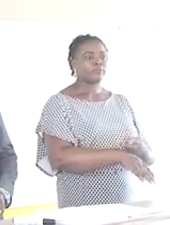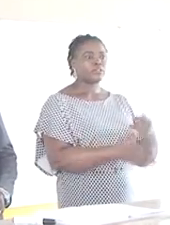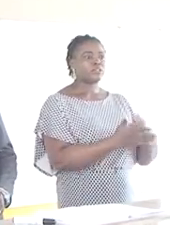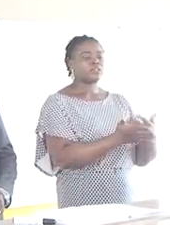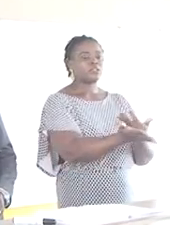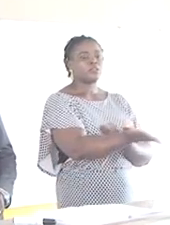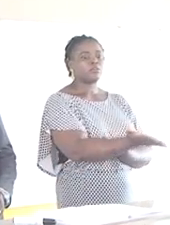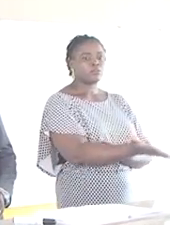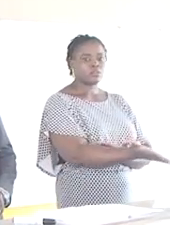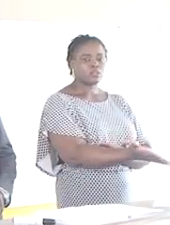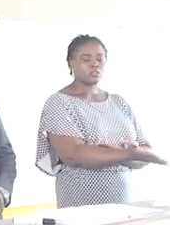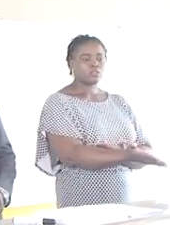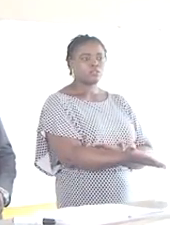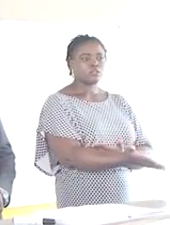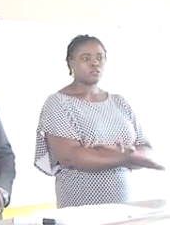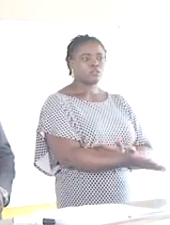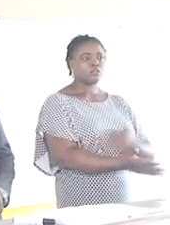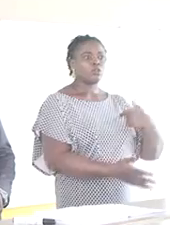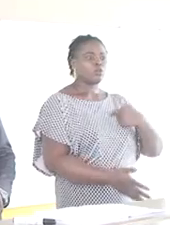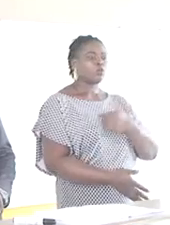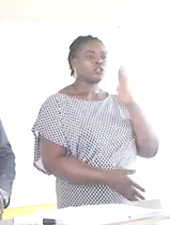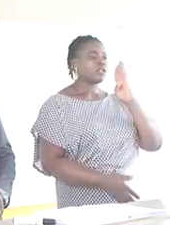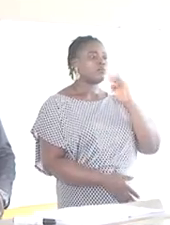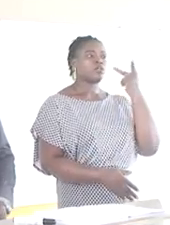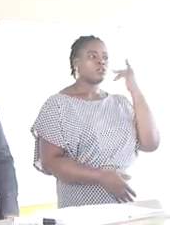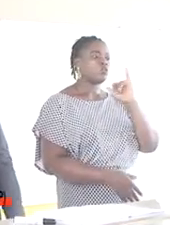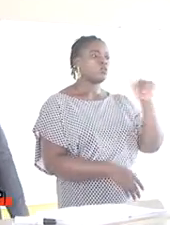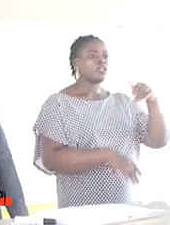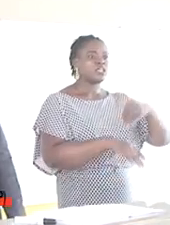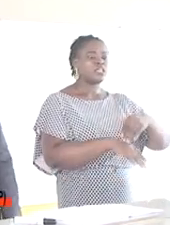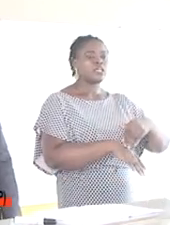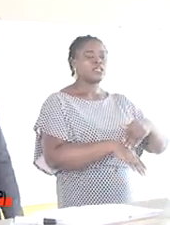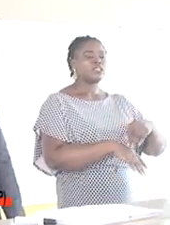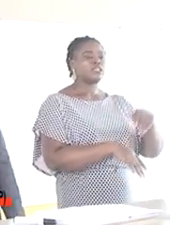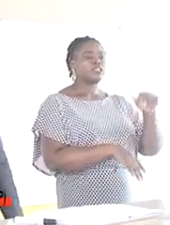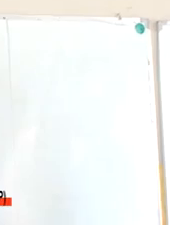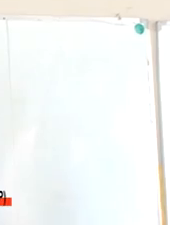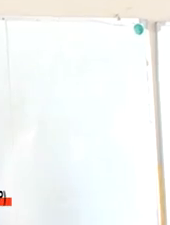This morning, we shall be looking at arithmetic progression.